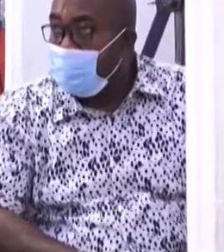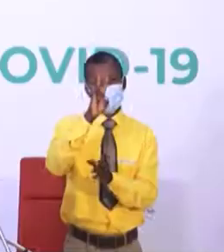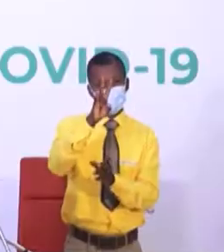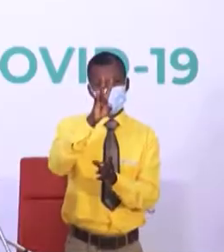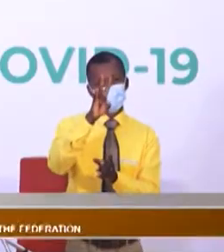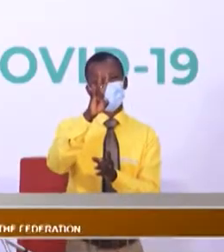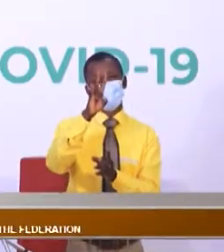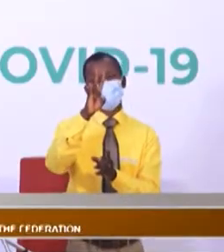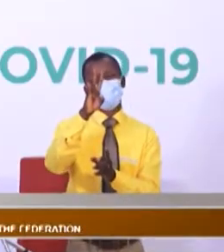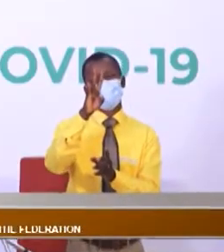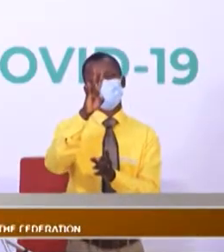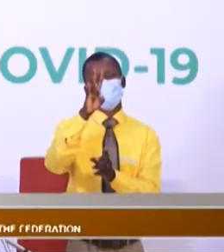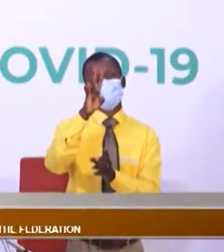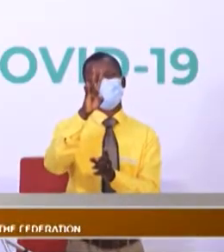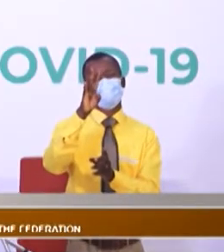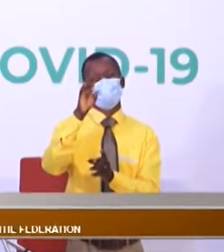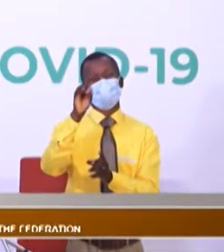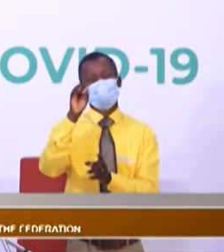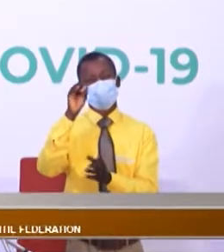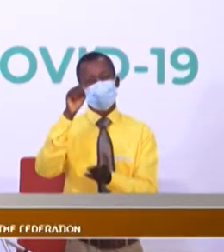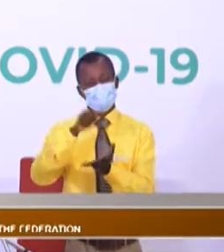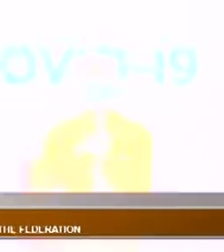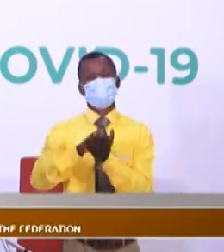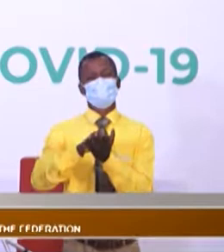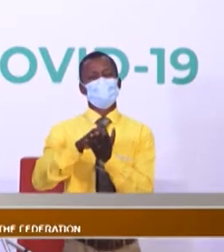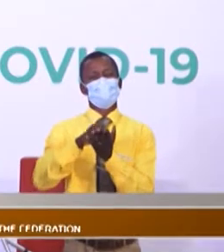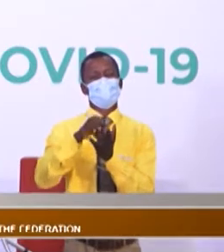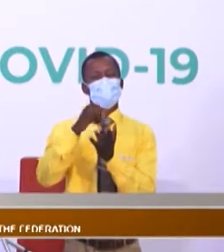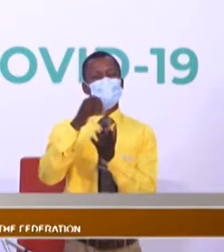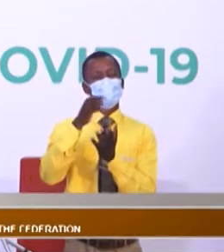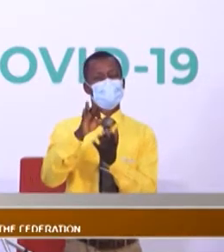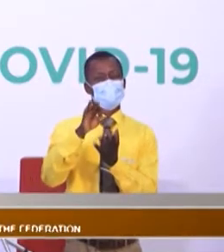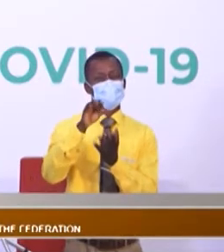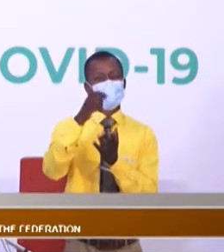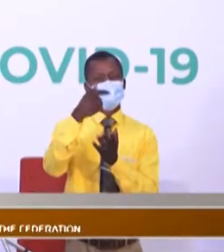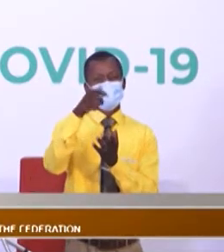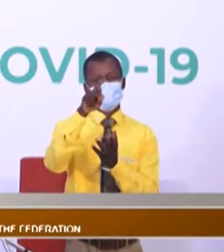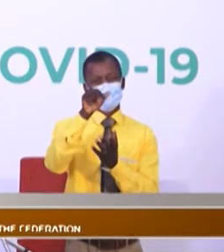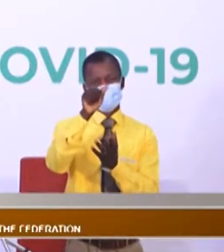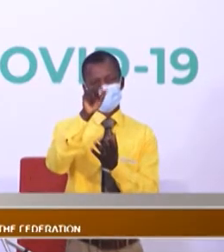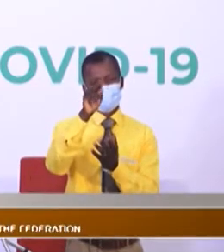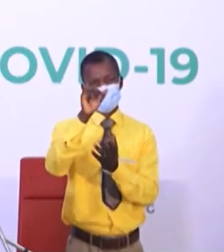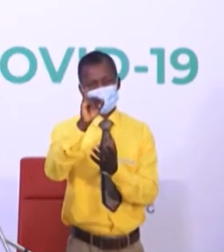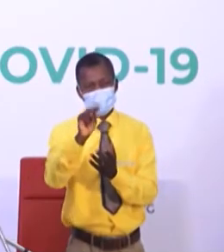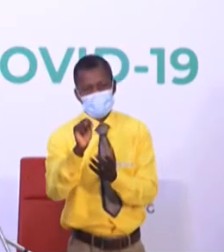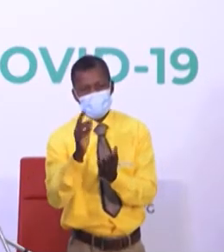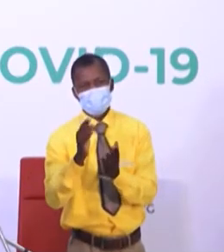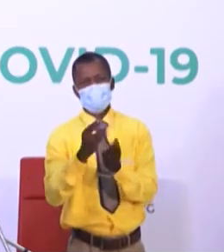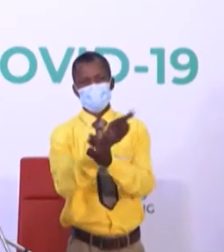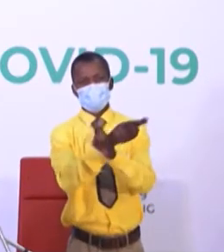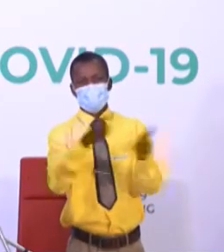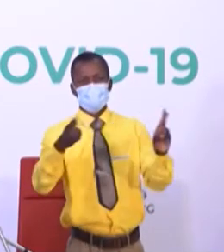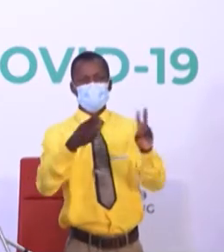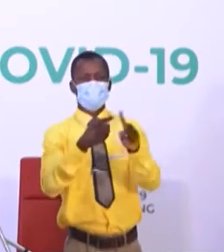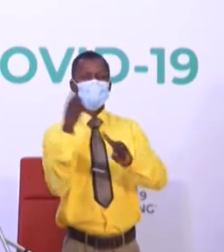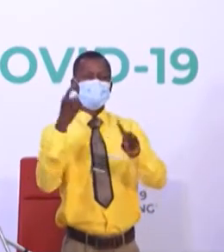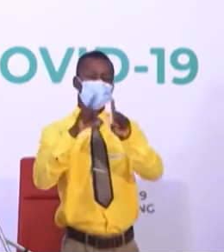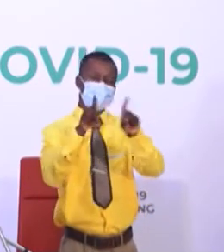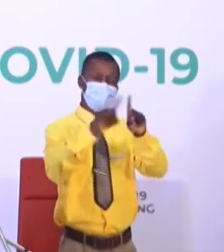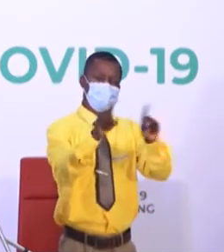of the 70,000 metric tons of grains released from the strategic